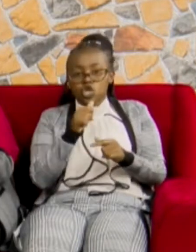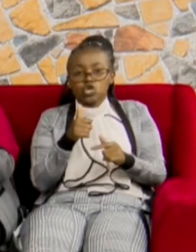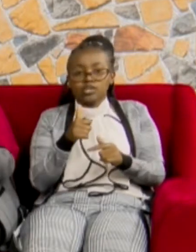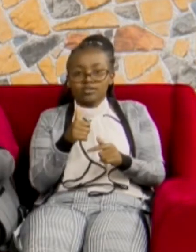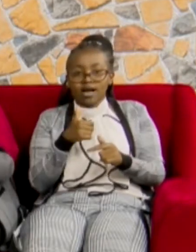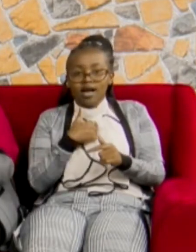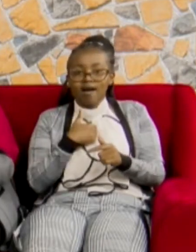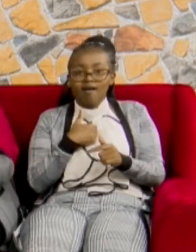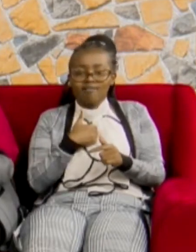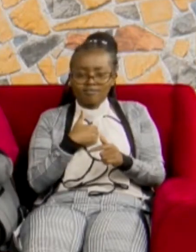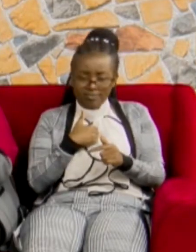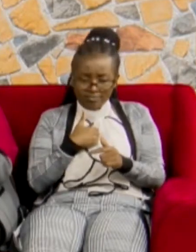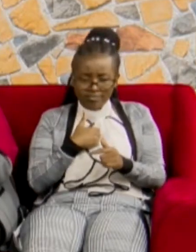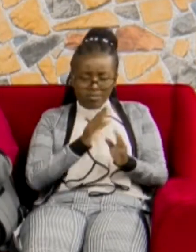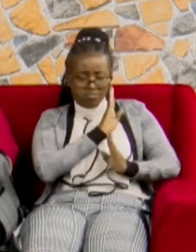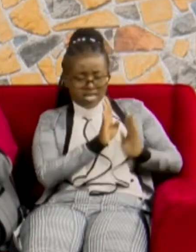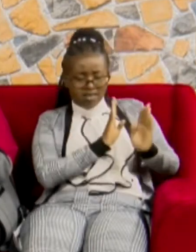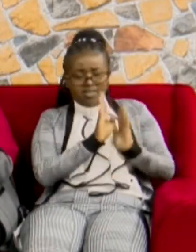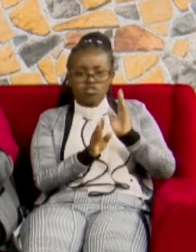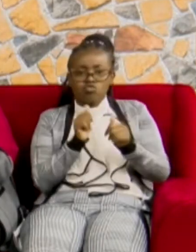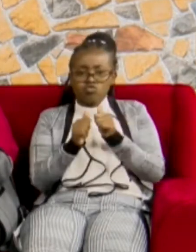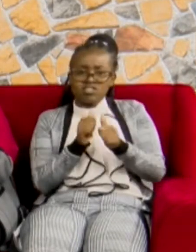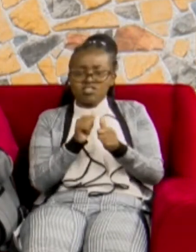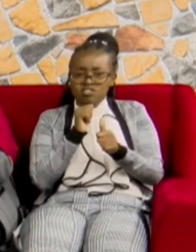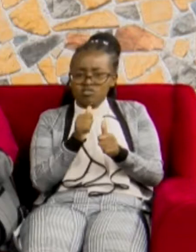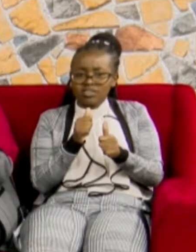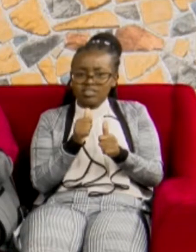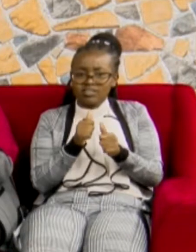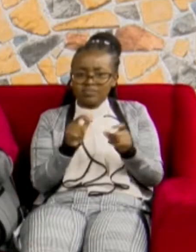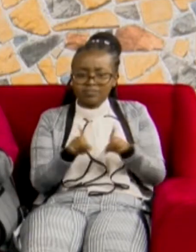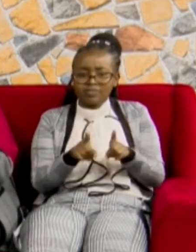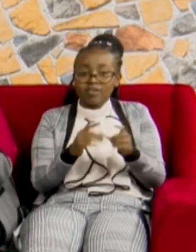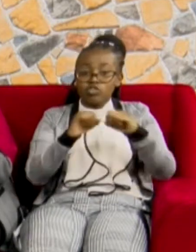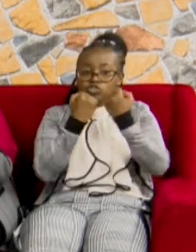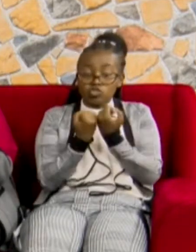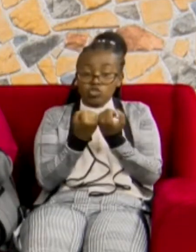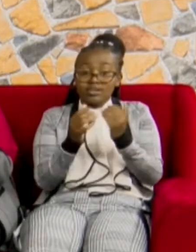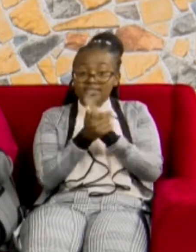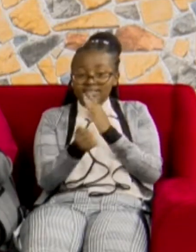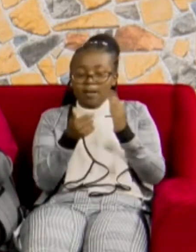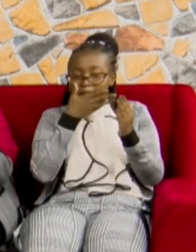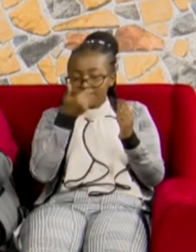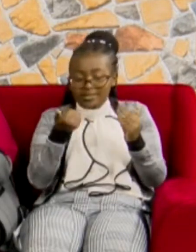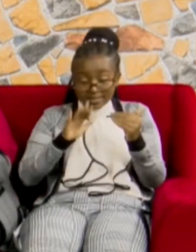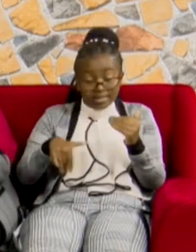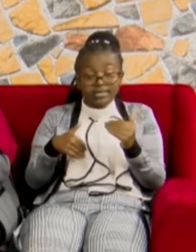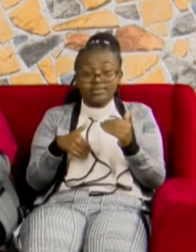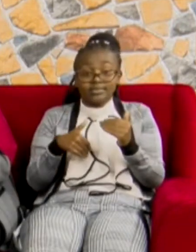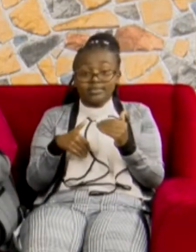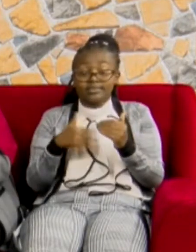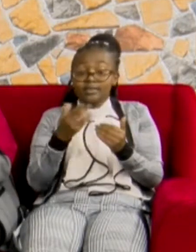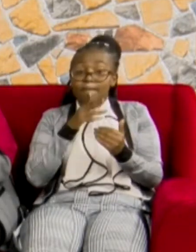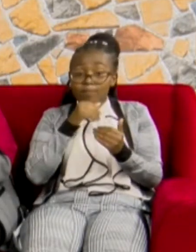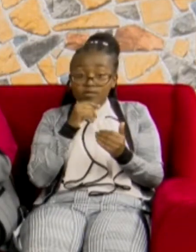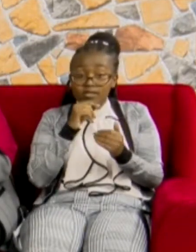as disruptive behaviors, and their social skills are a little more better than the boys are. And